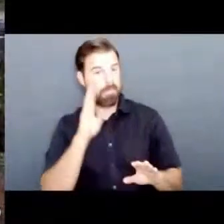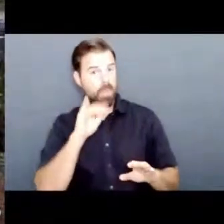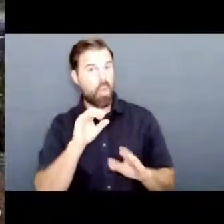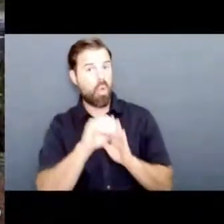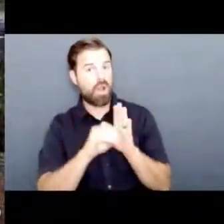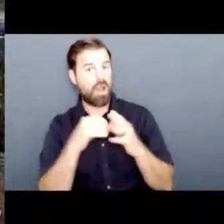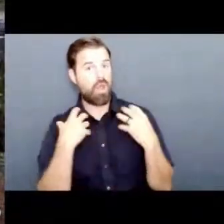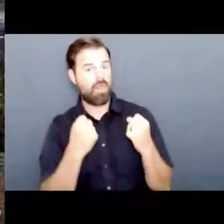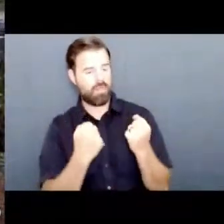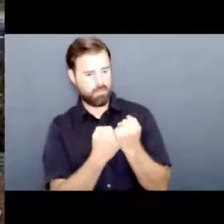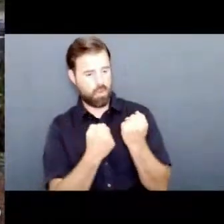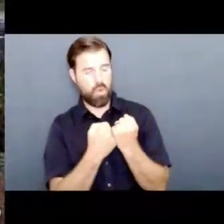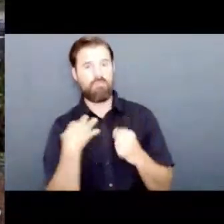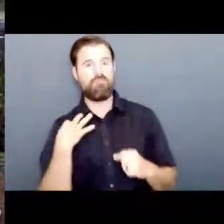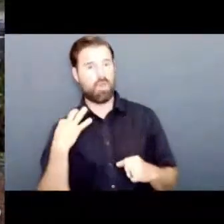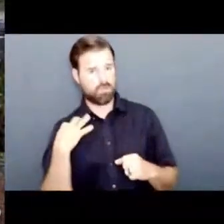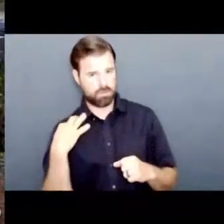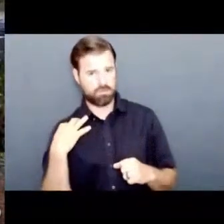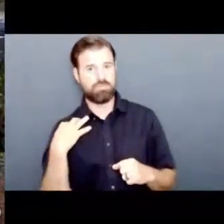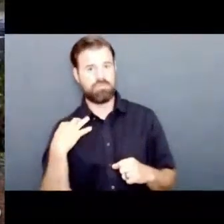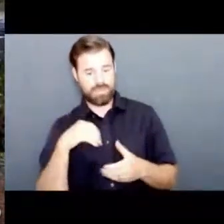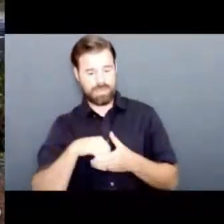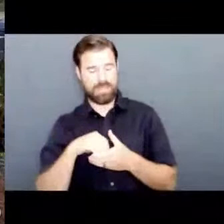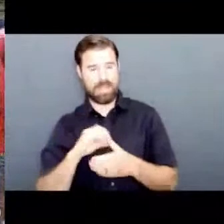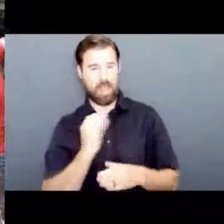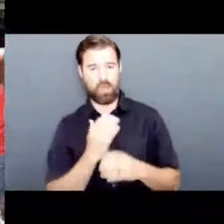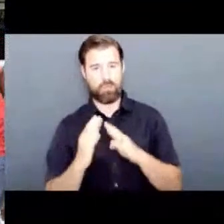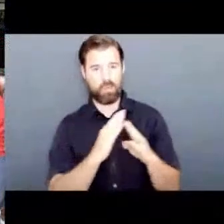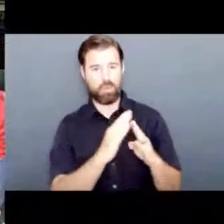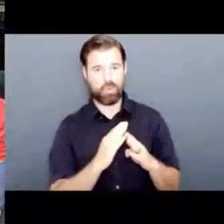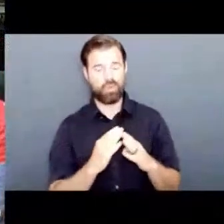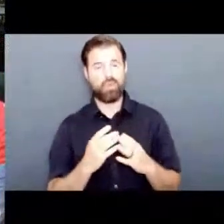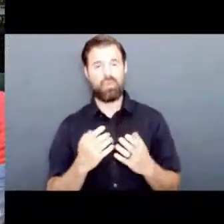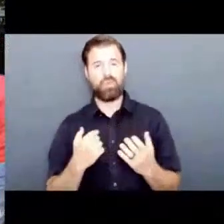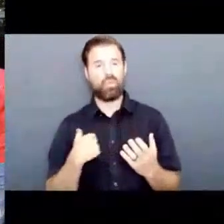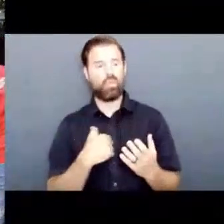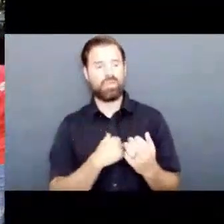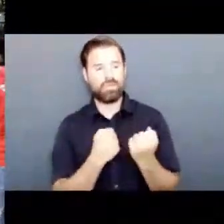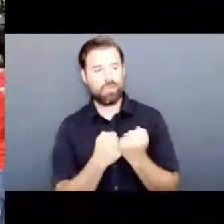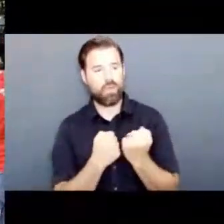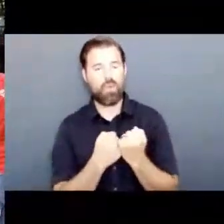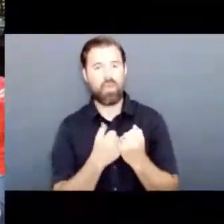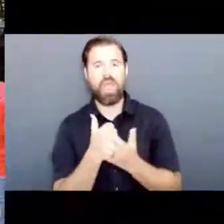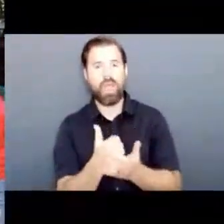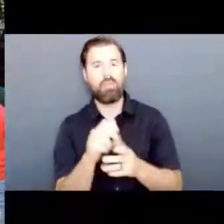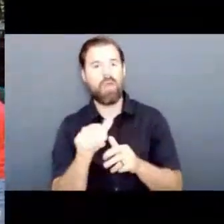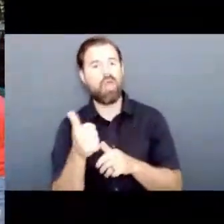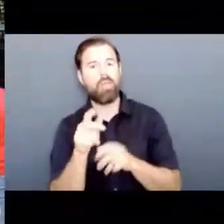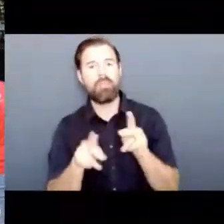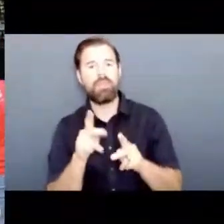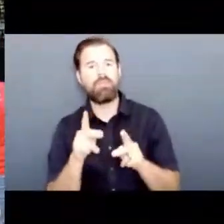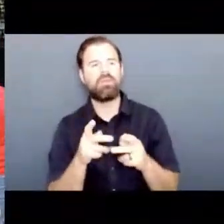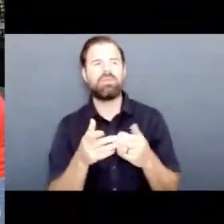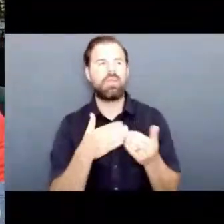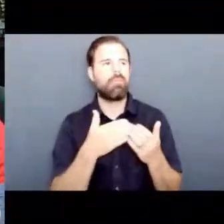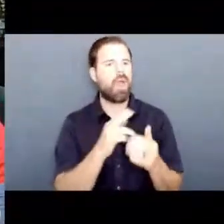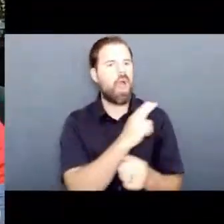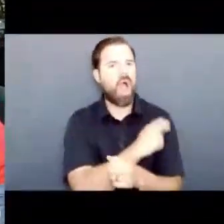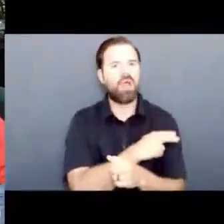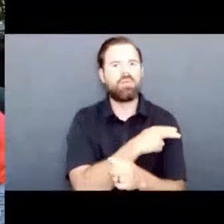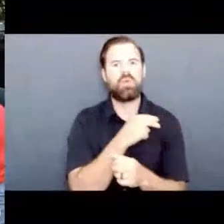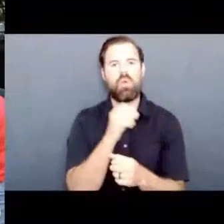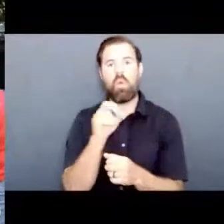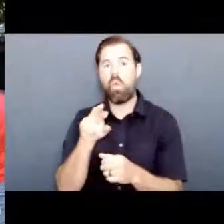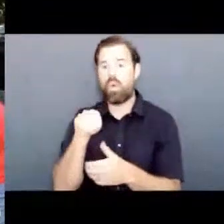Health supports volunteerism within our community. We support helping other people, whether it's in the hospital